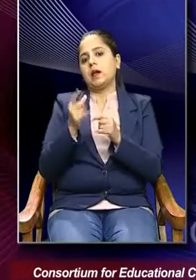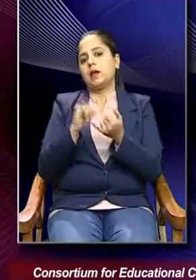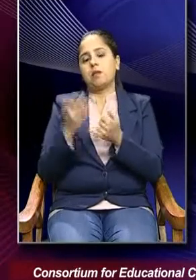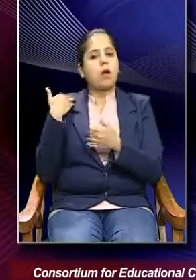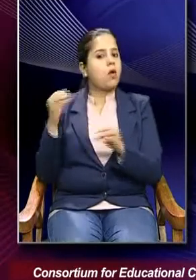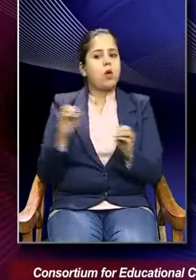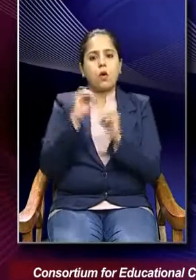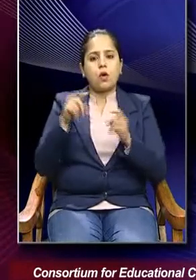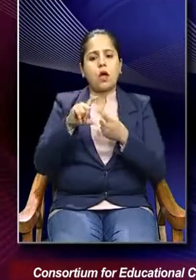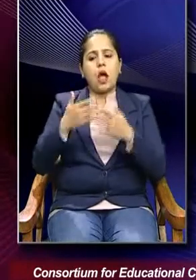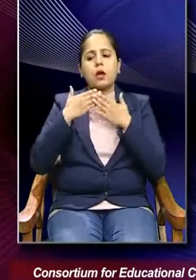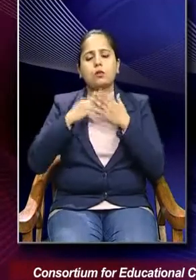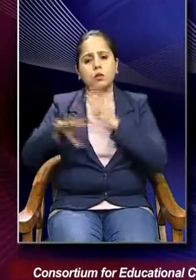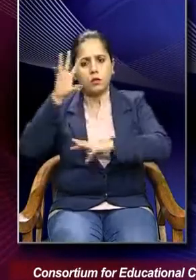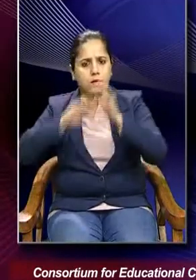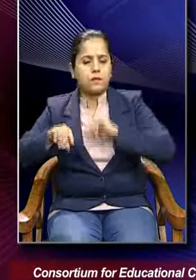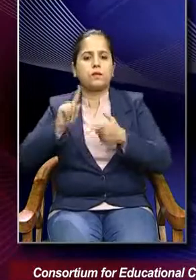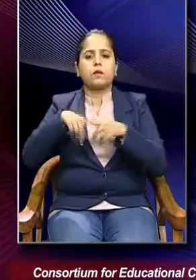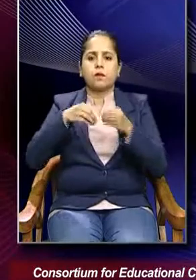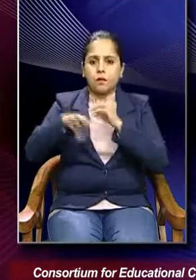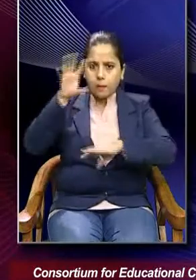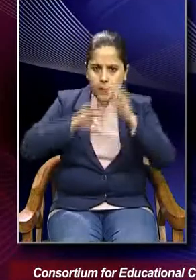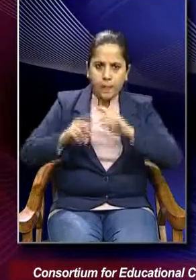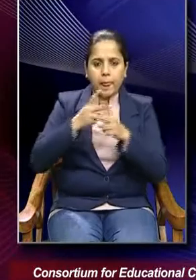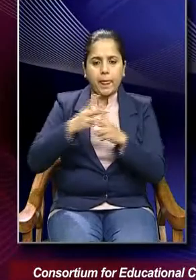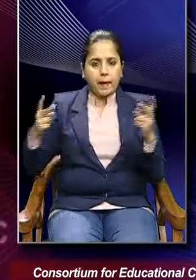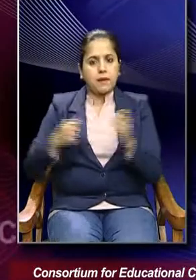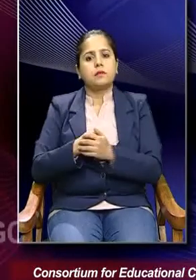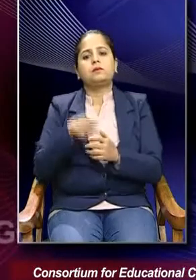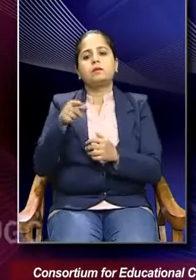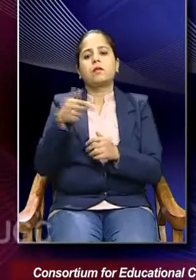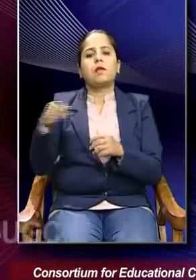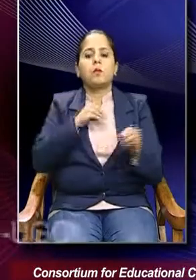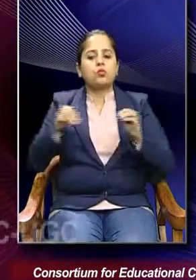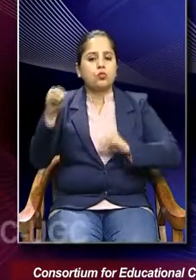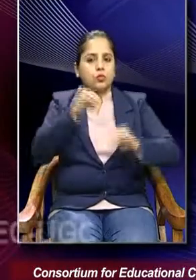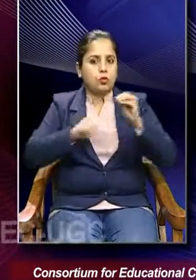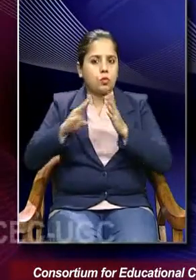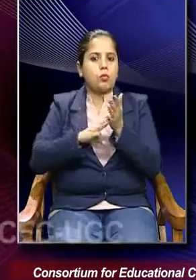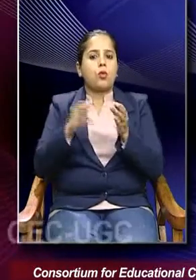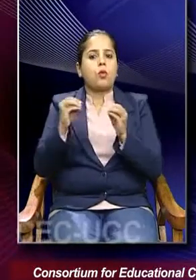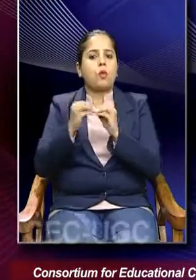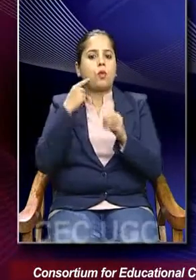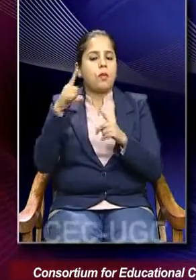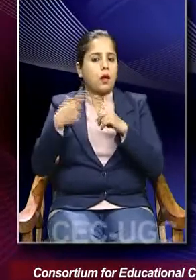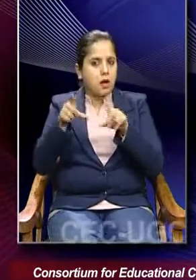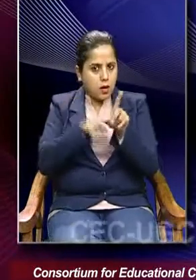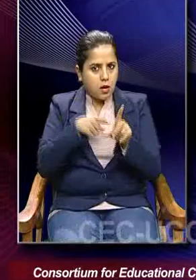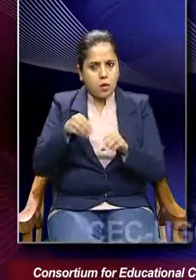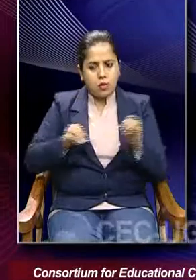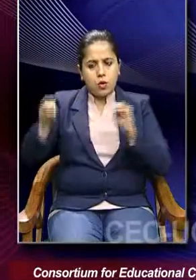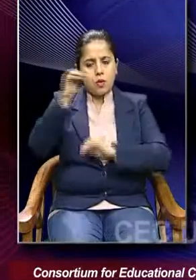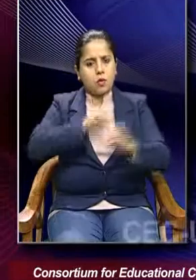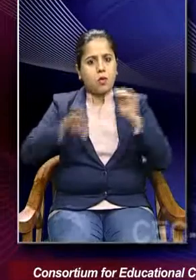through education, through employment or job. So there is a mobility. So you can kind of move up